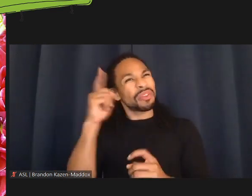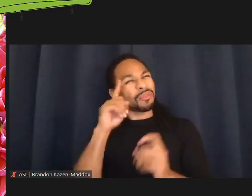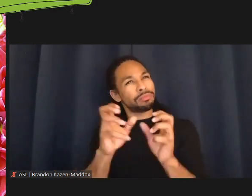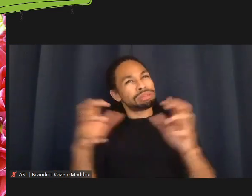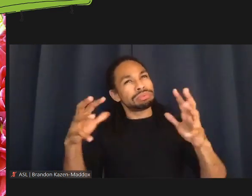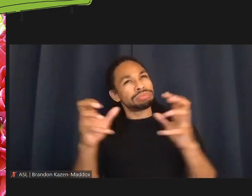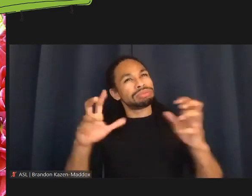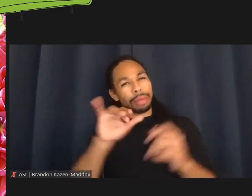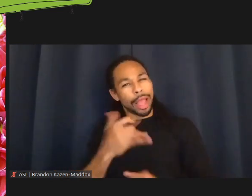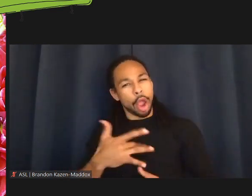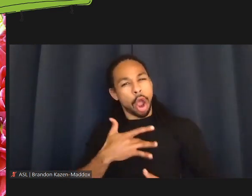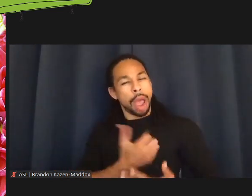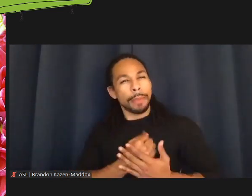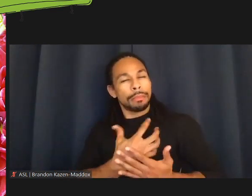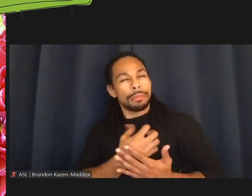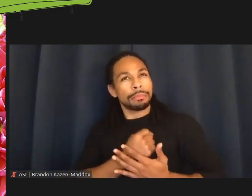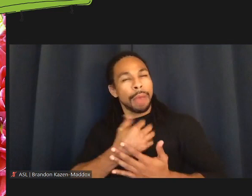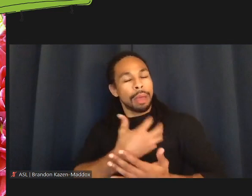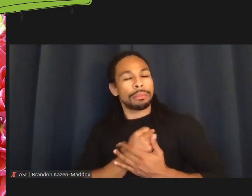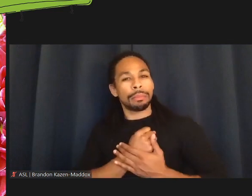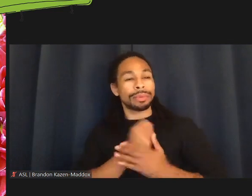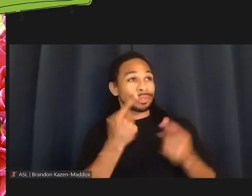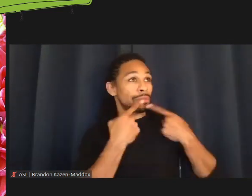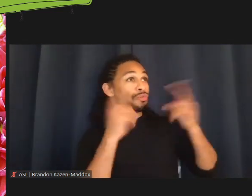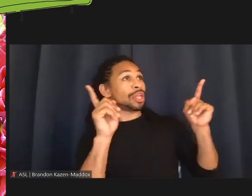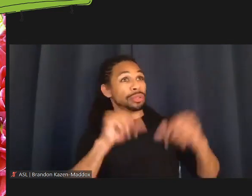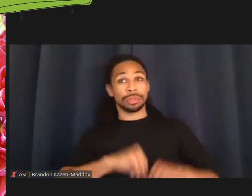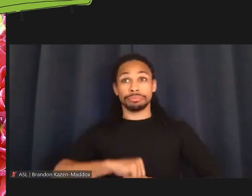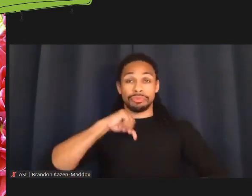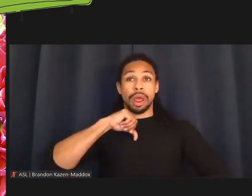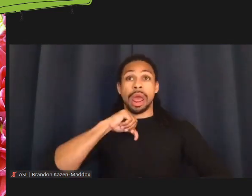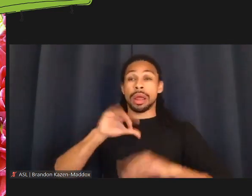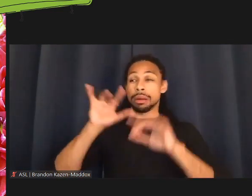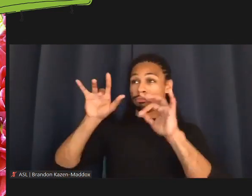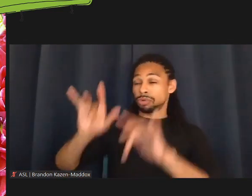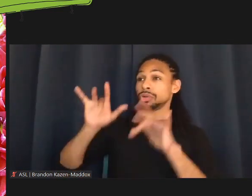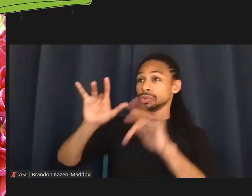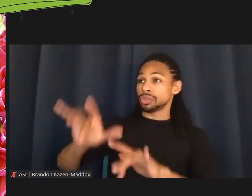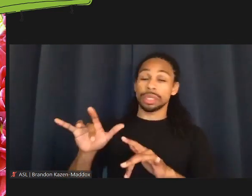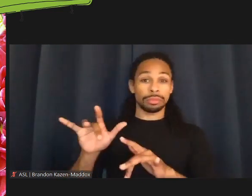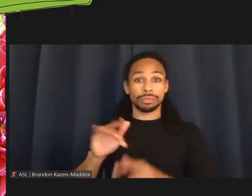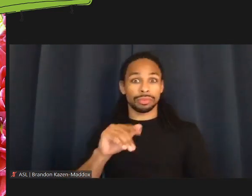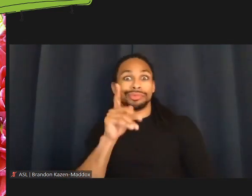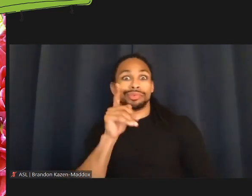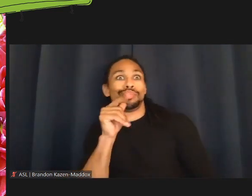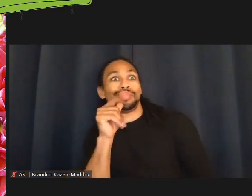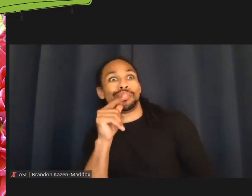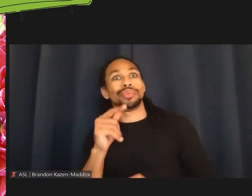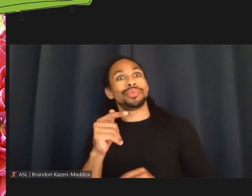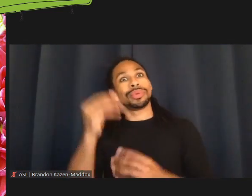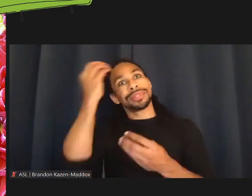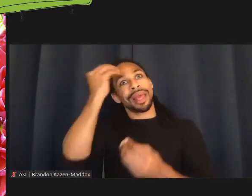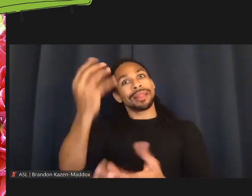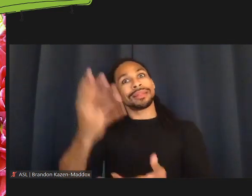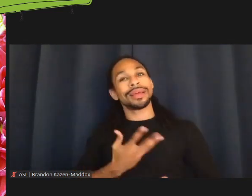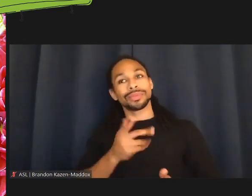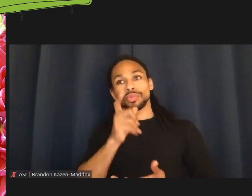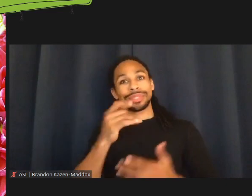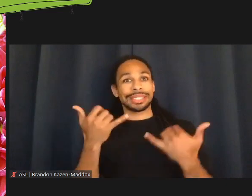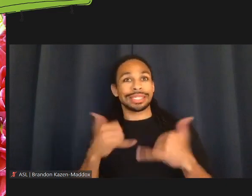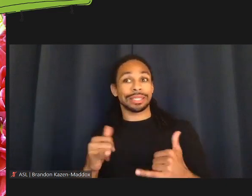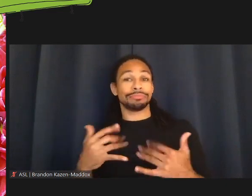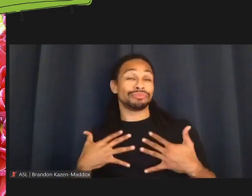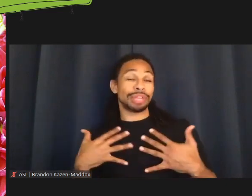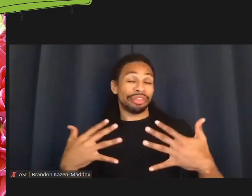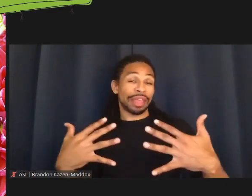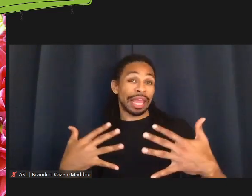Declaration, pride, mercy. Who exactly, it tells us, is still breathing.